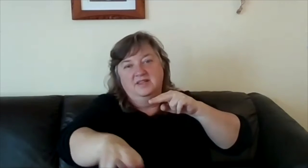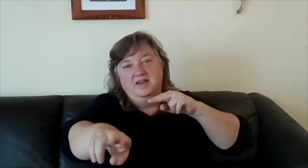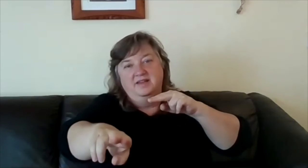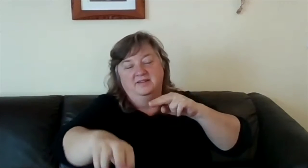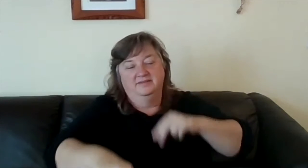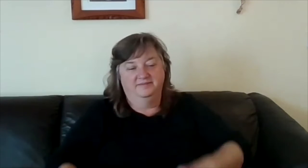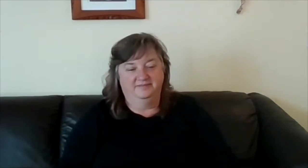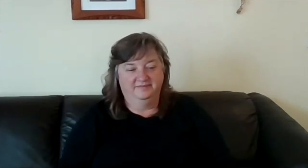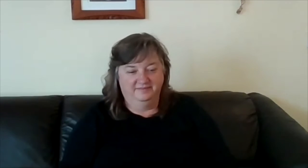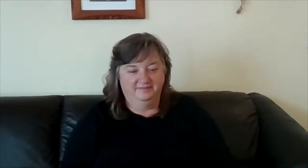Slide.